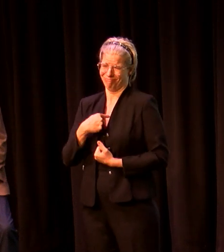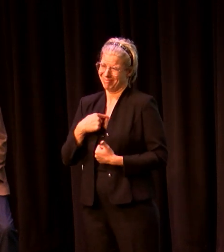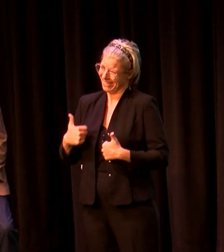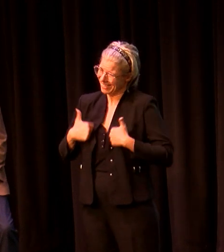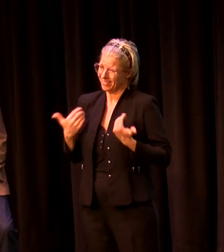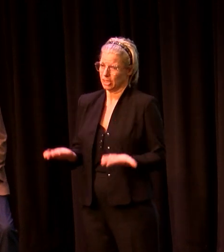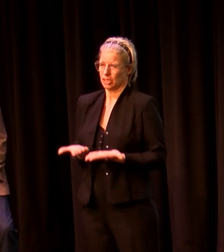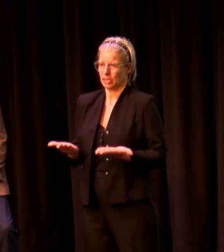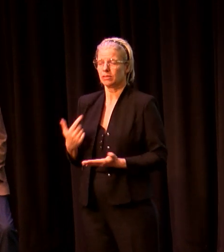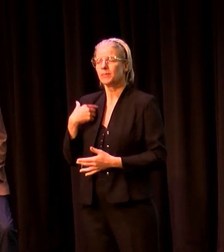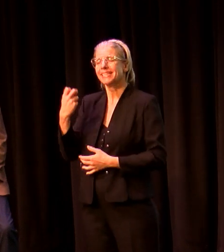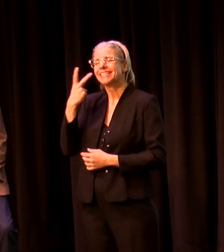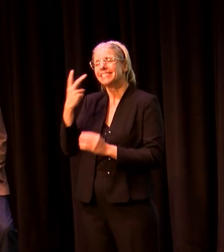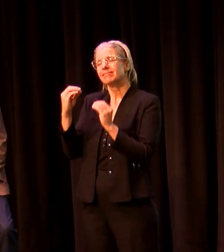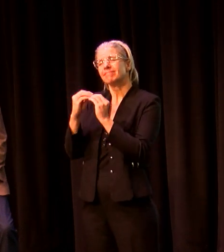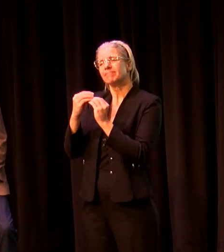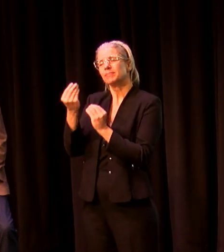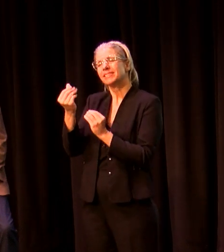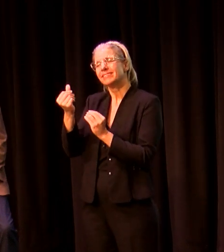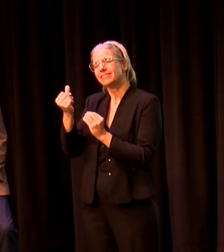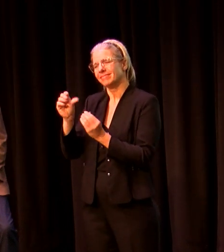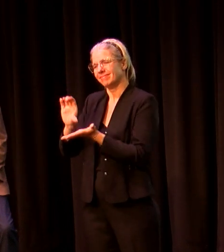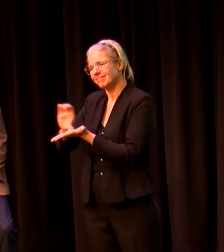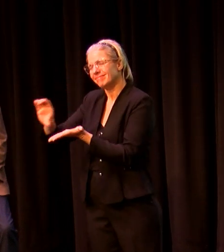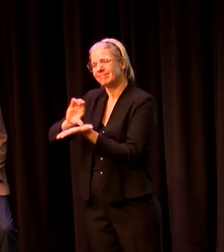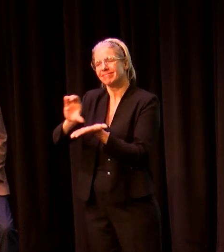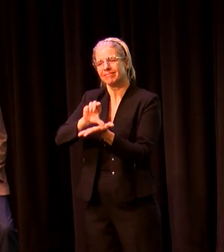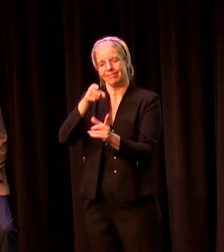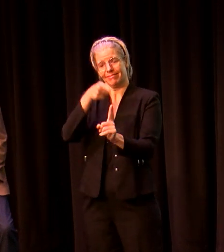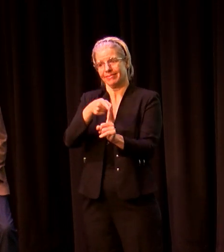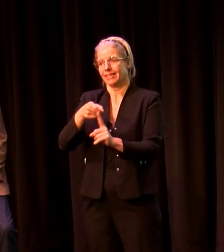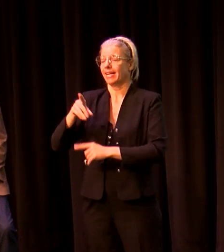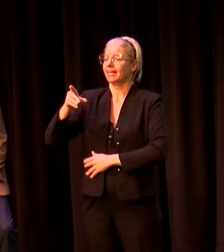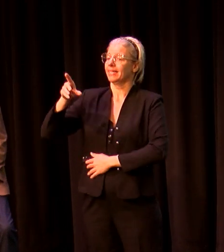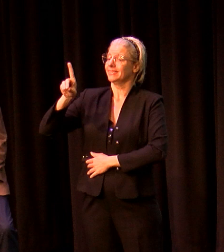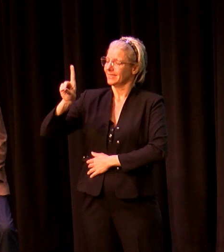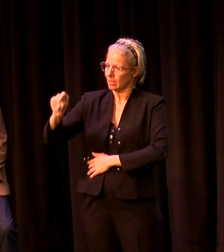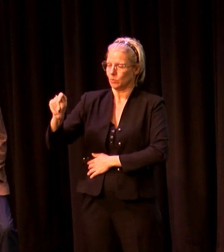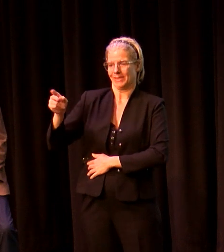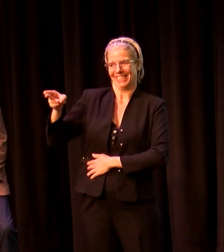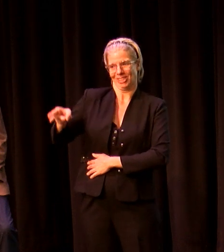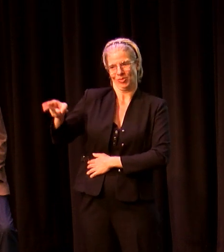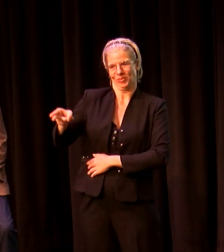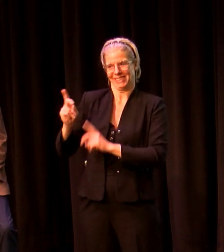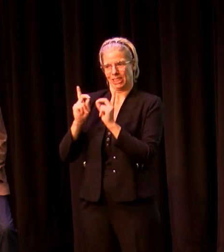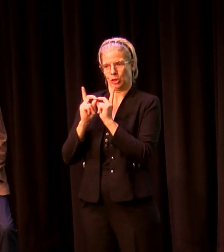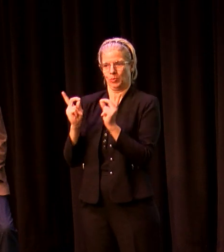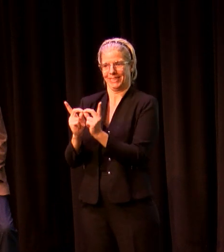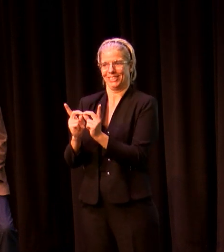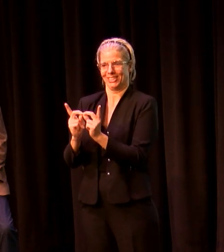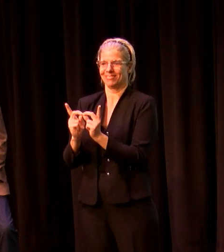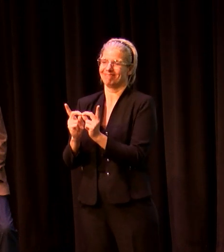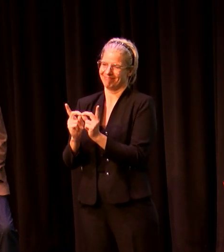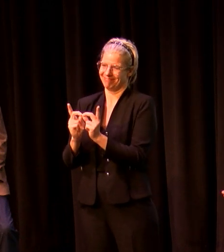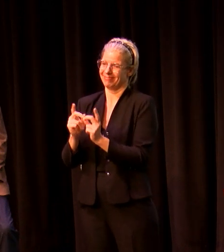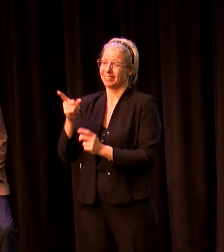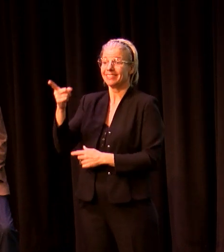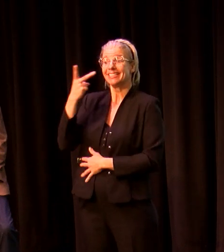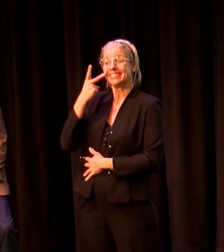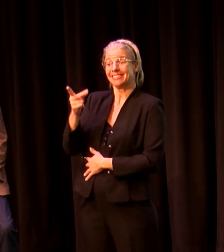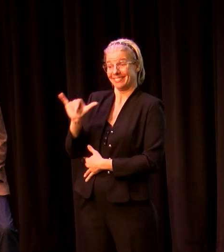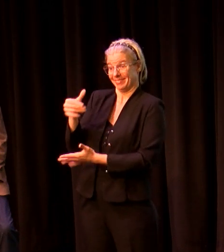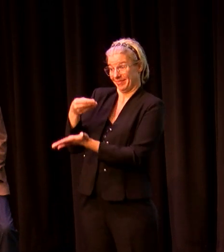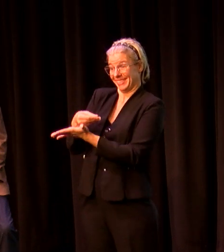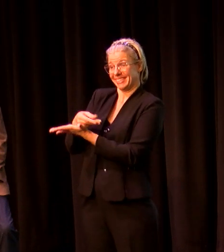see more money put into the downtown historical district. Because if you look at all the money we put into where the businesses